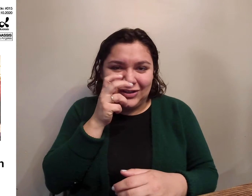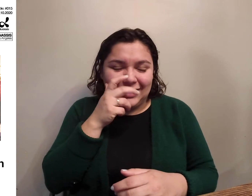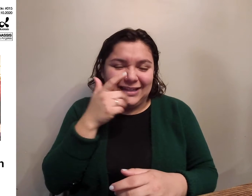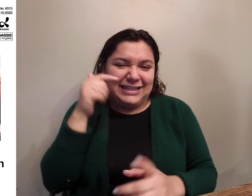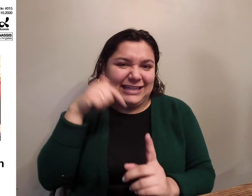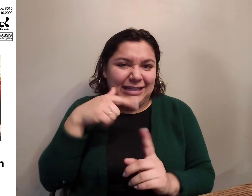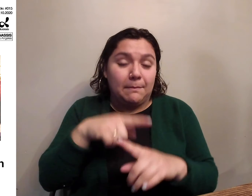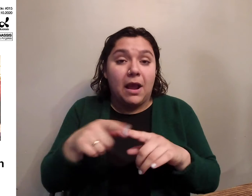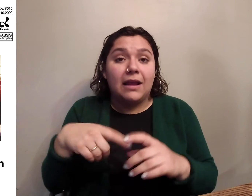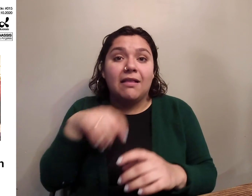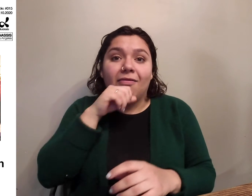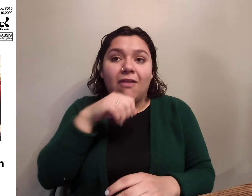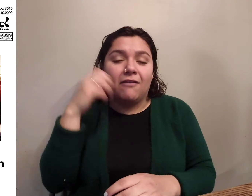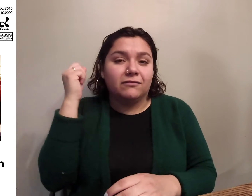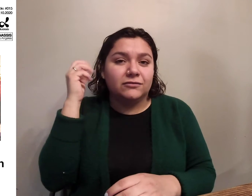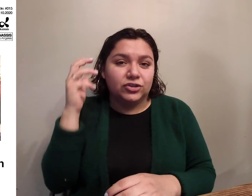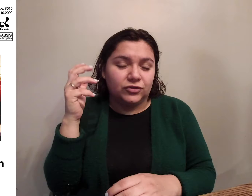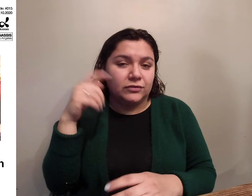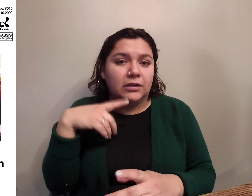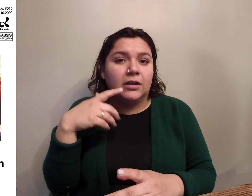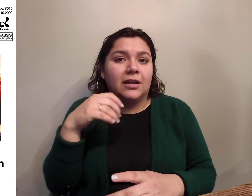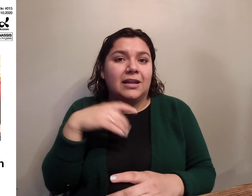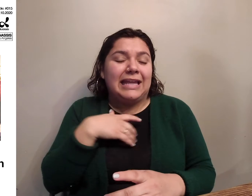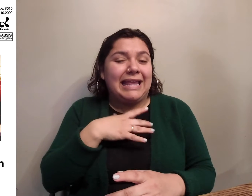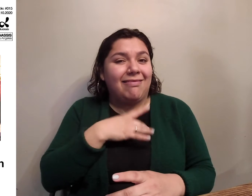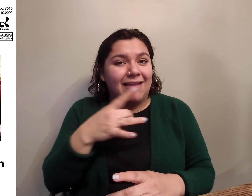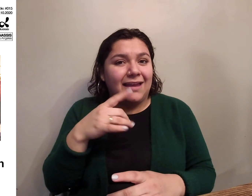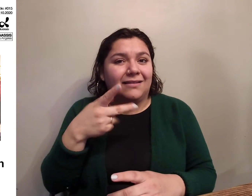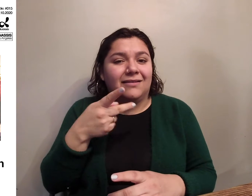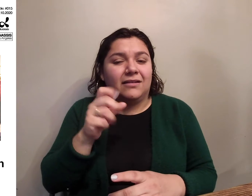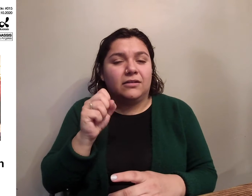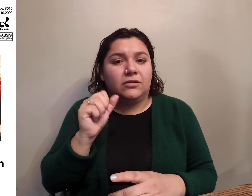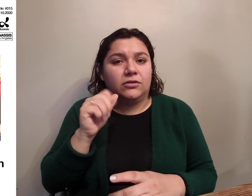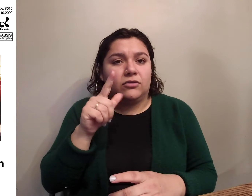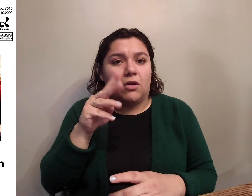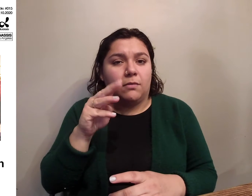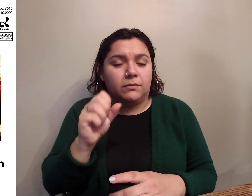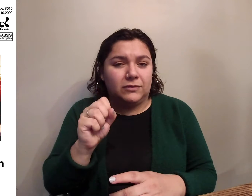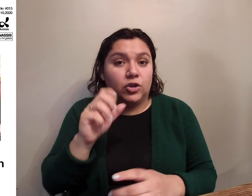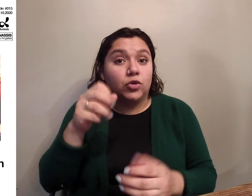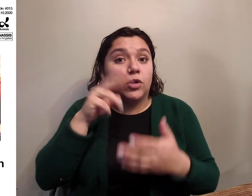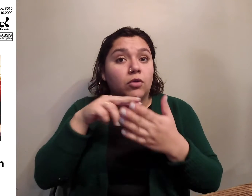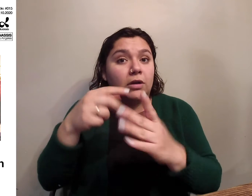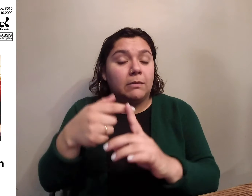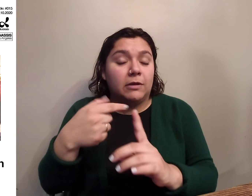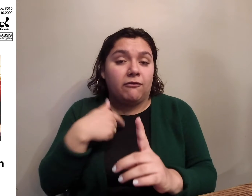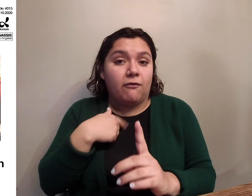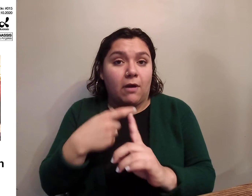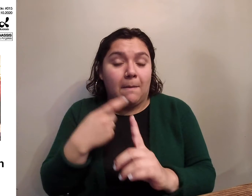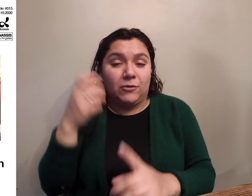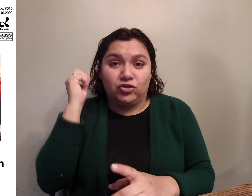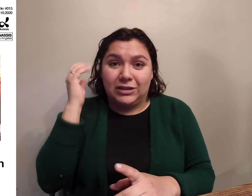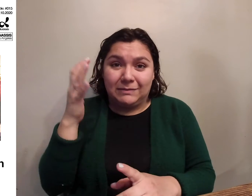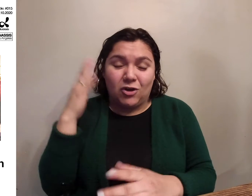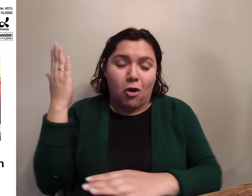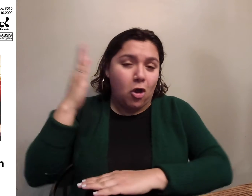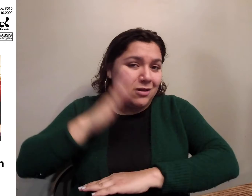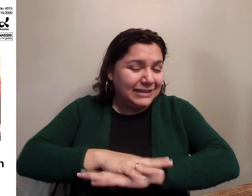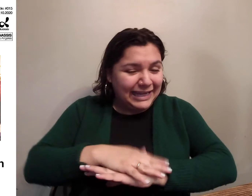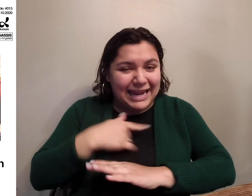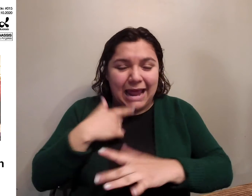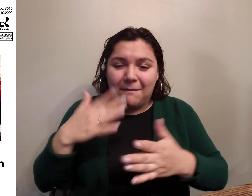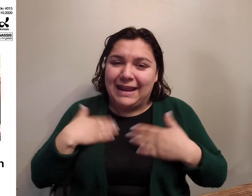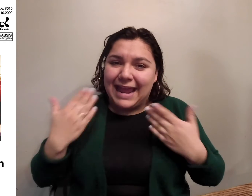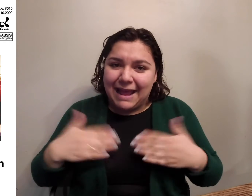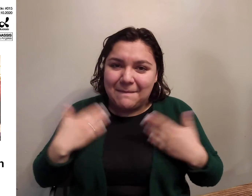the Psalms. That's what he loved to hear. Of course, you could read to me from Shakespeare all day long, and I'd be happy. Well, I